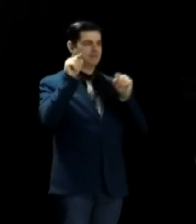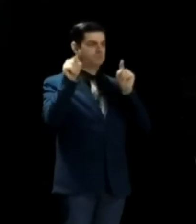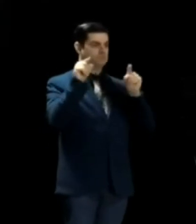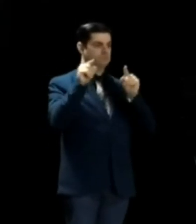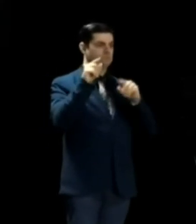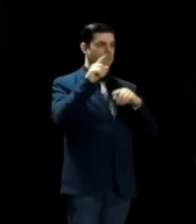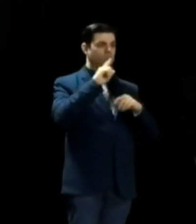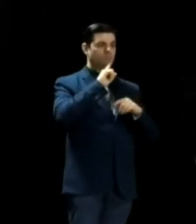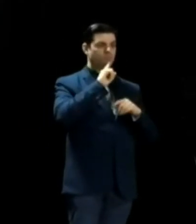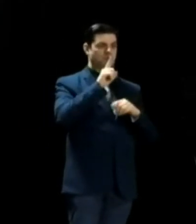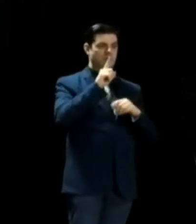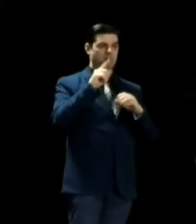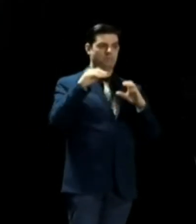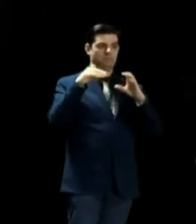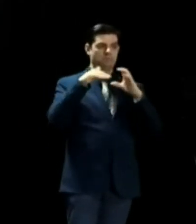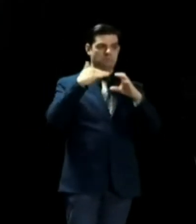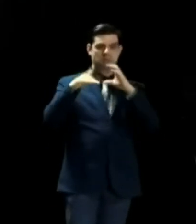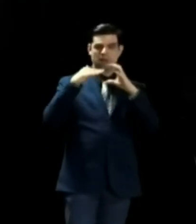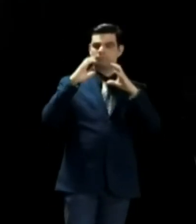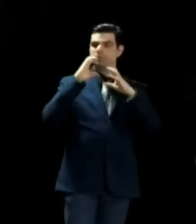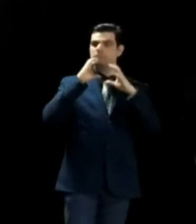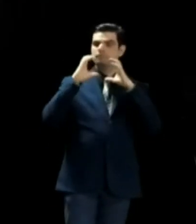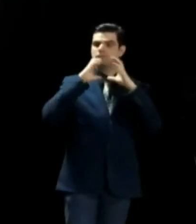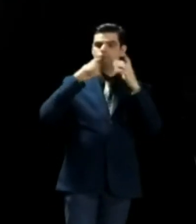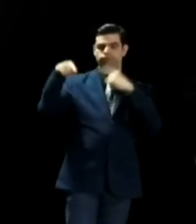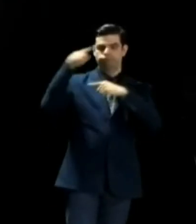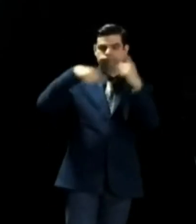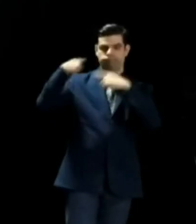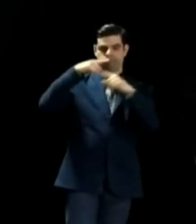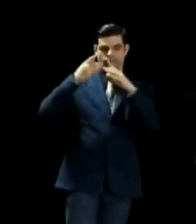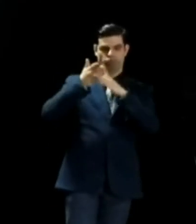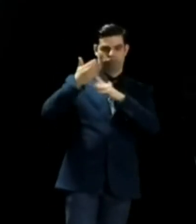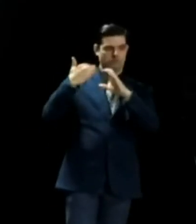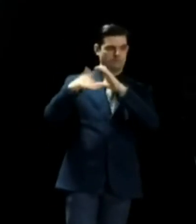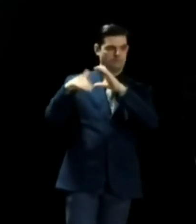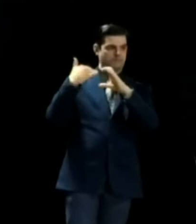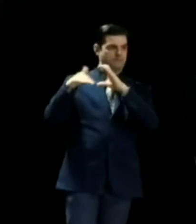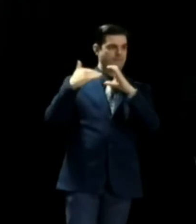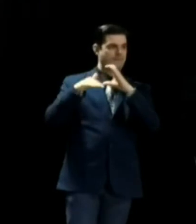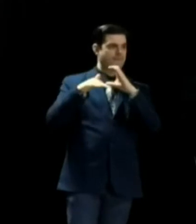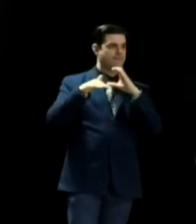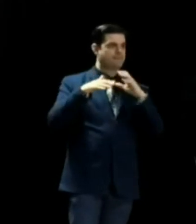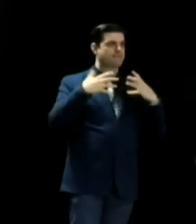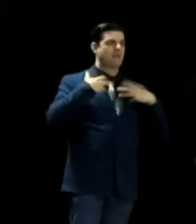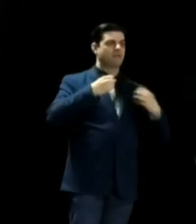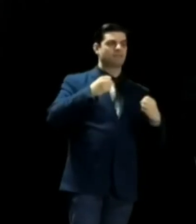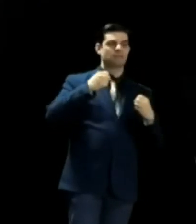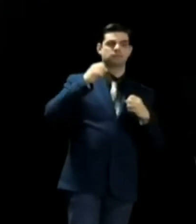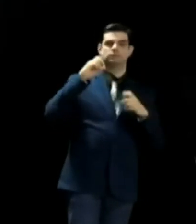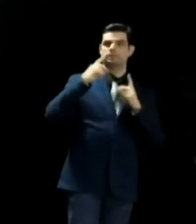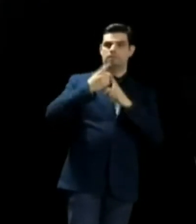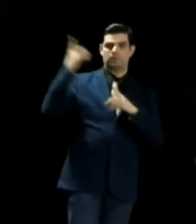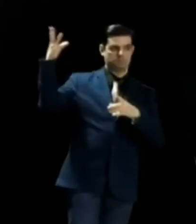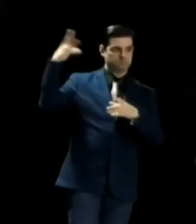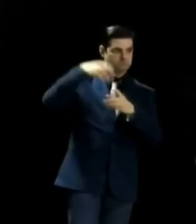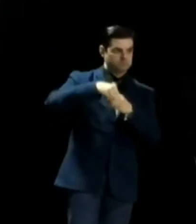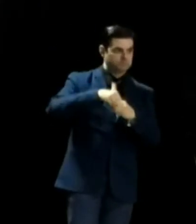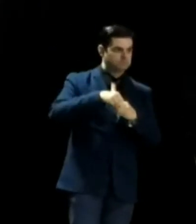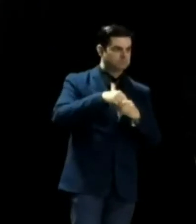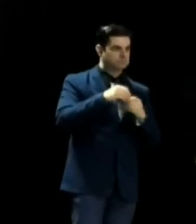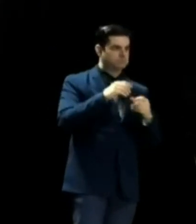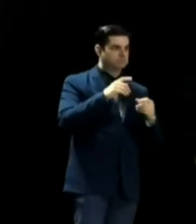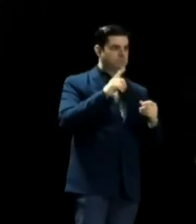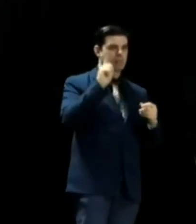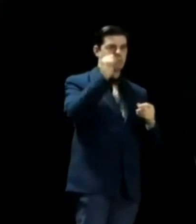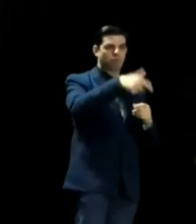electronically? And then it sounds like at some point you'll bring in maybe health commissioners? Well, the health commissioners work for us. And so, Talking